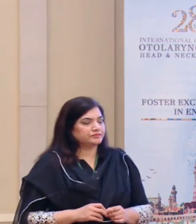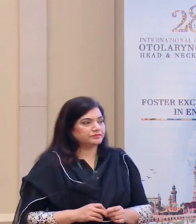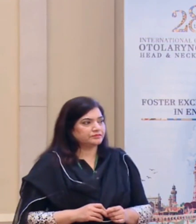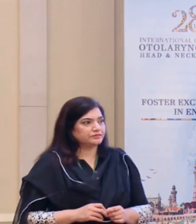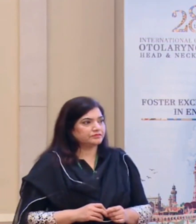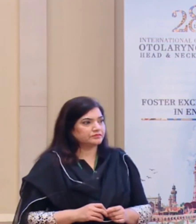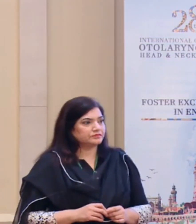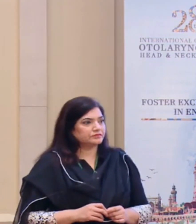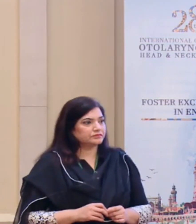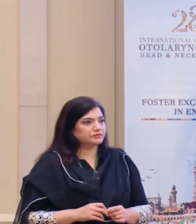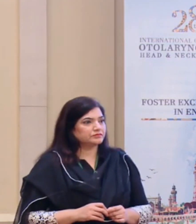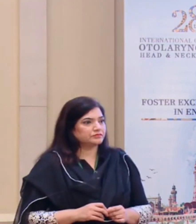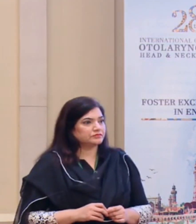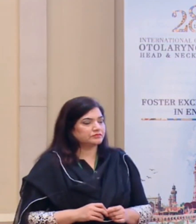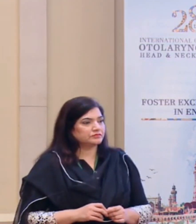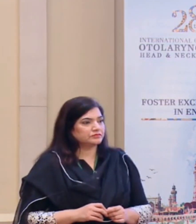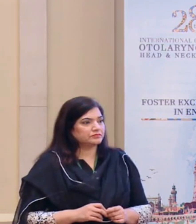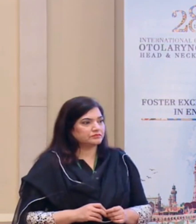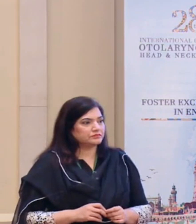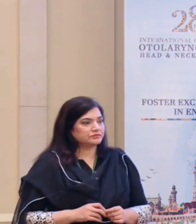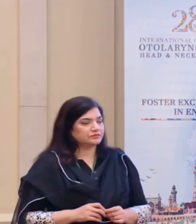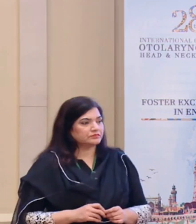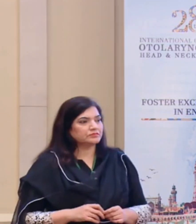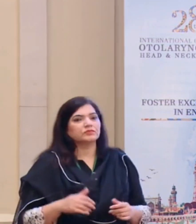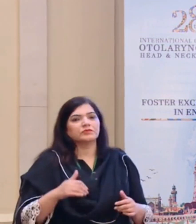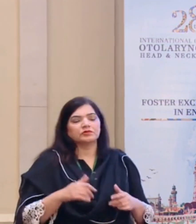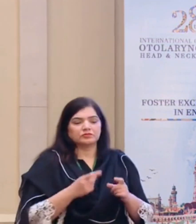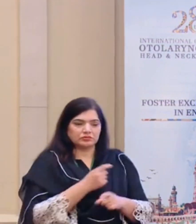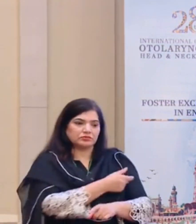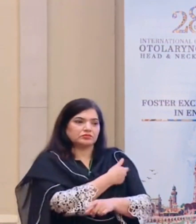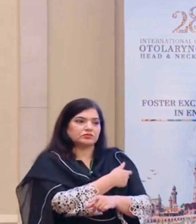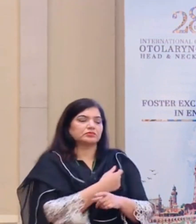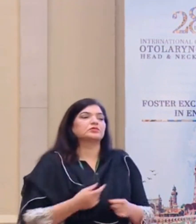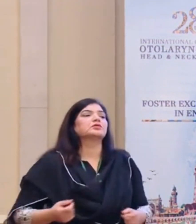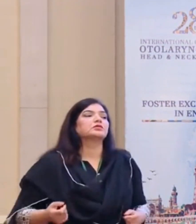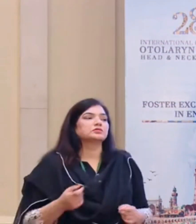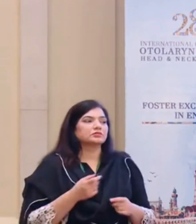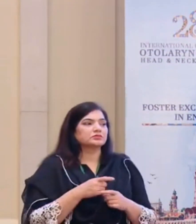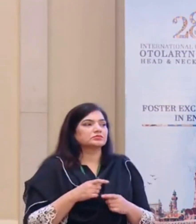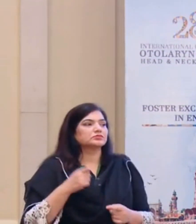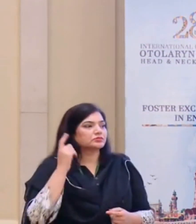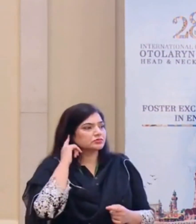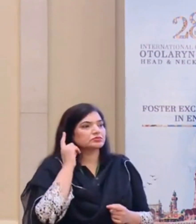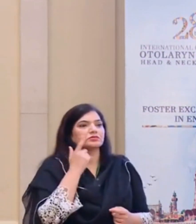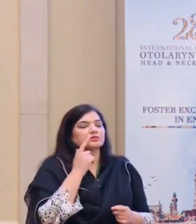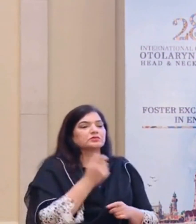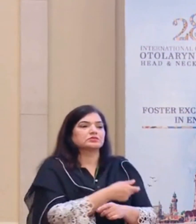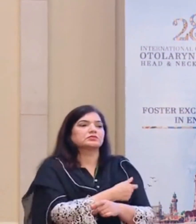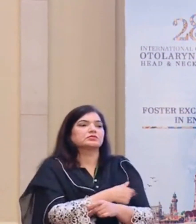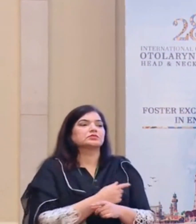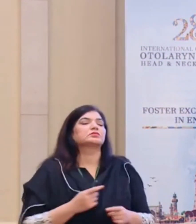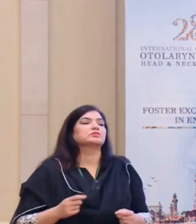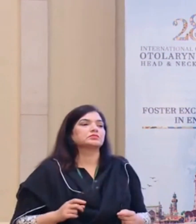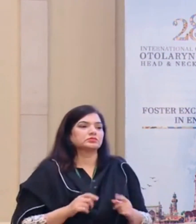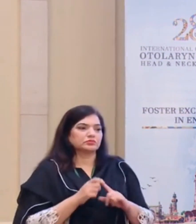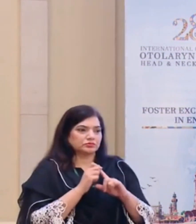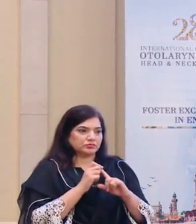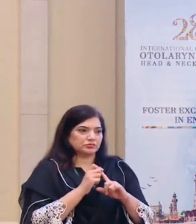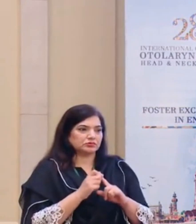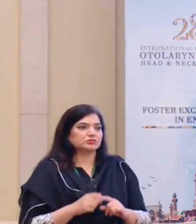I sacrifice the jugular, get intracranial, and these I would involve a neurosurgeon. So to give you some idea, we